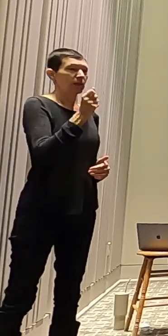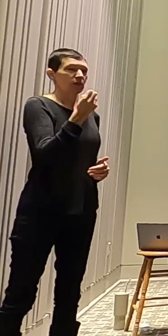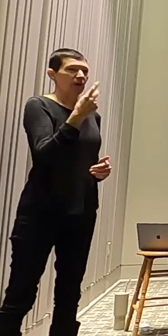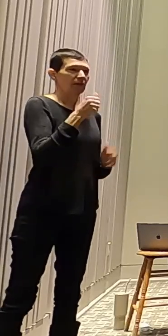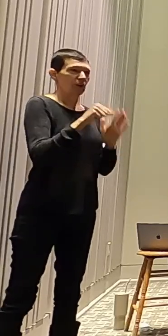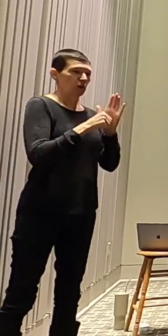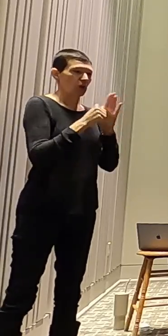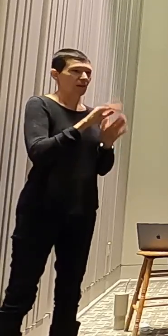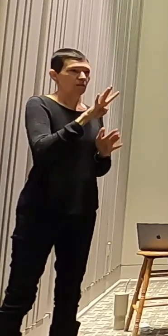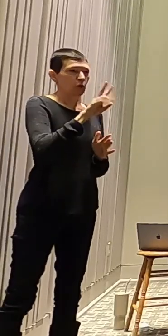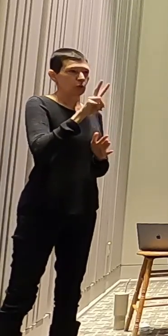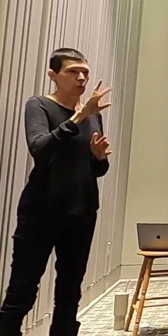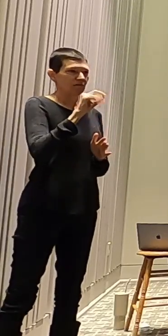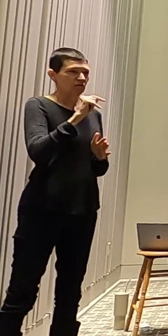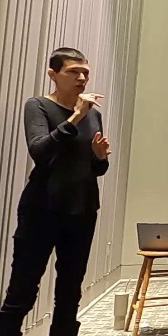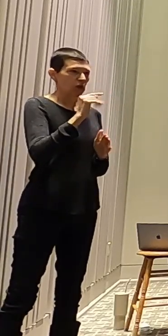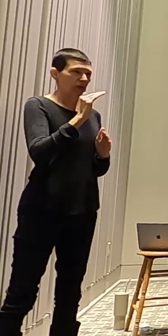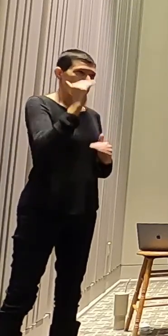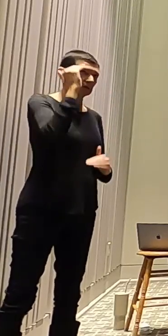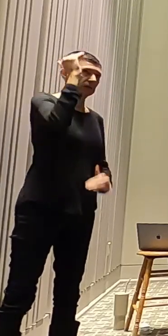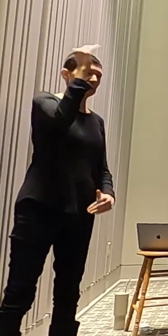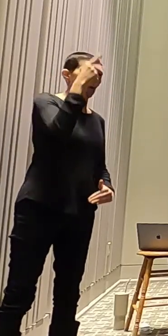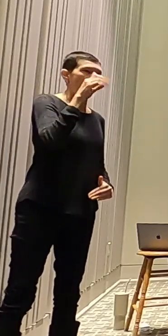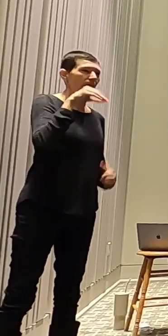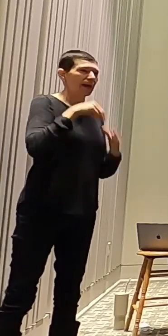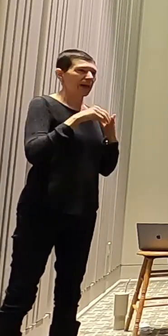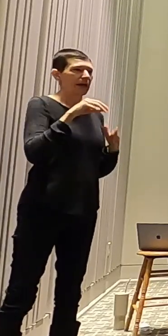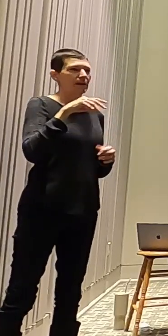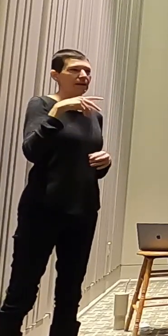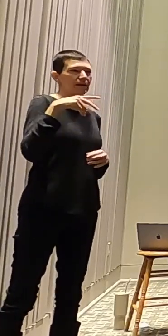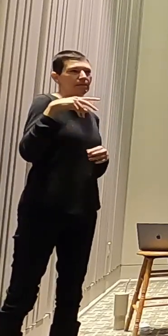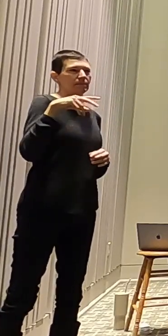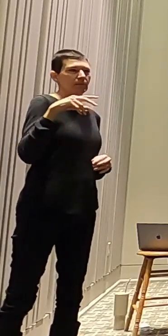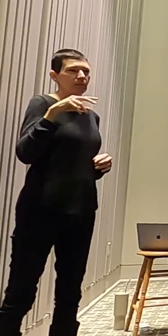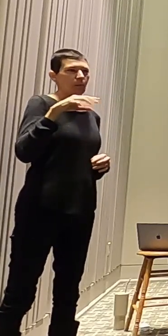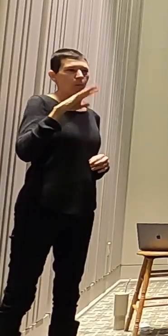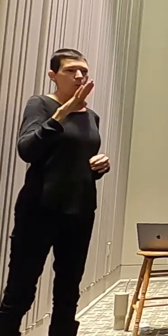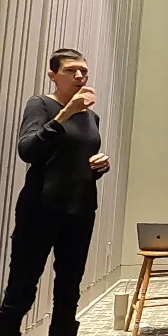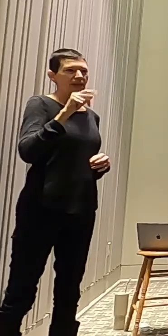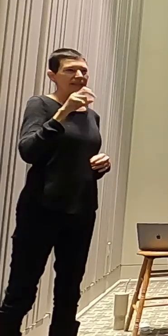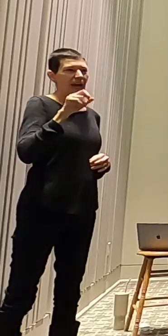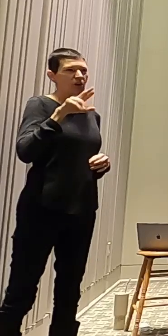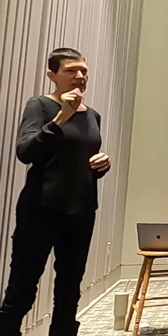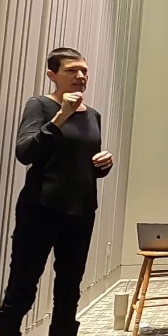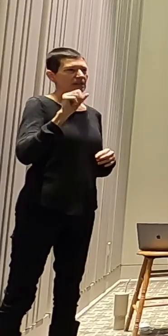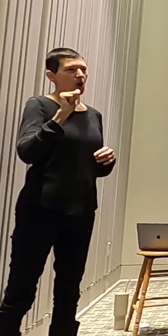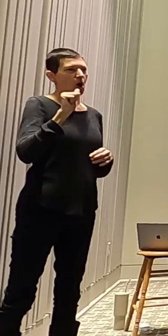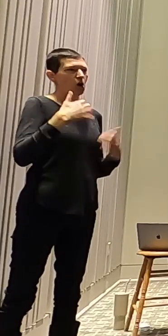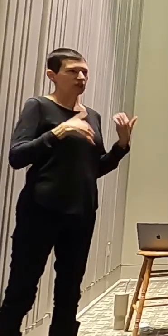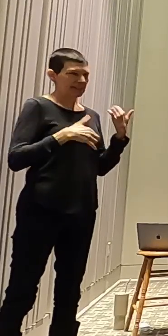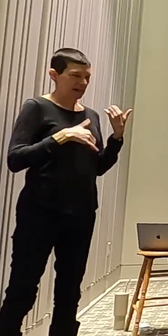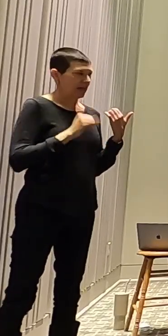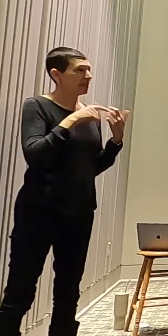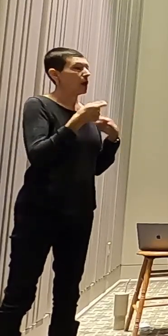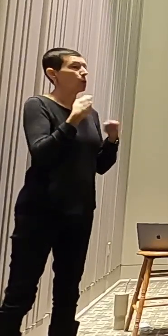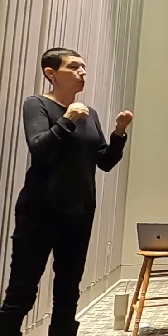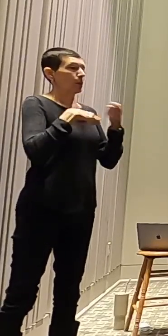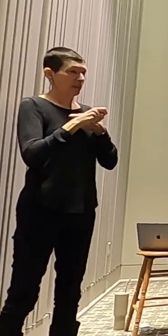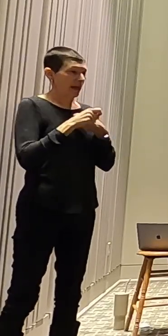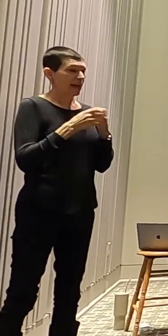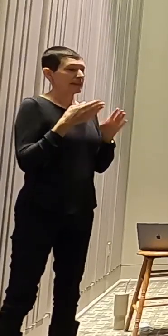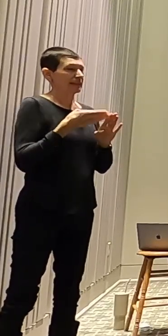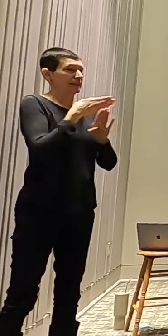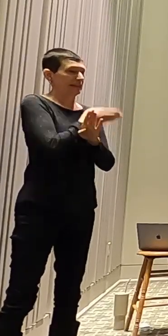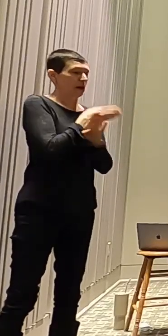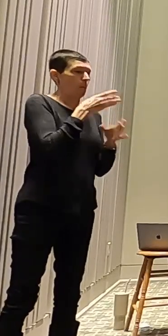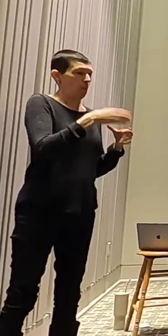a 42-foot totem pole in Plaza Canada in Buenos Aires, Argentina. This actually replaced an earlier totem